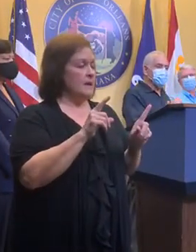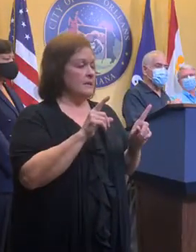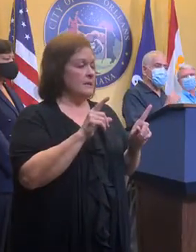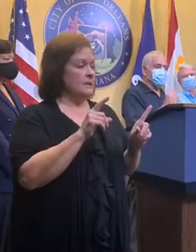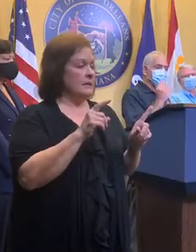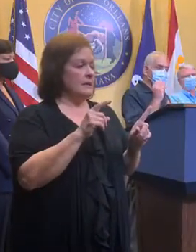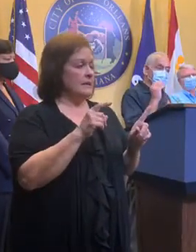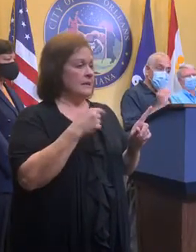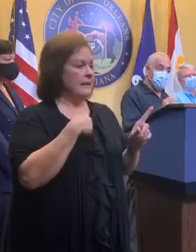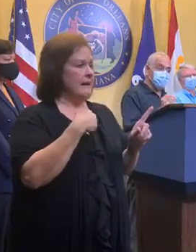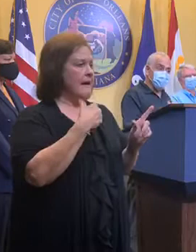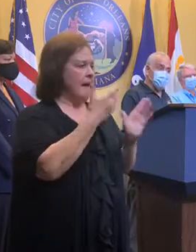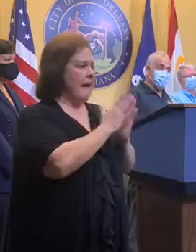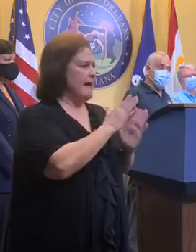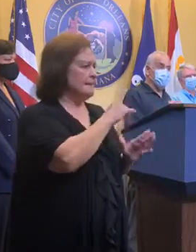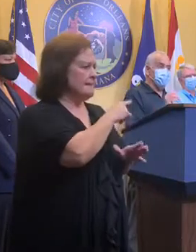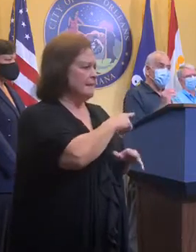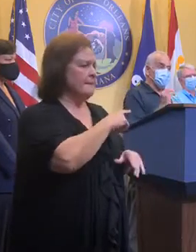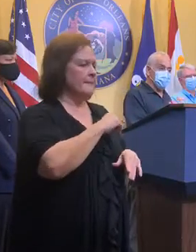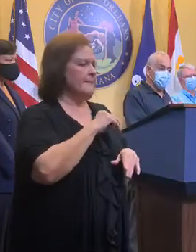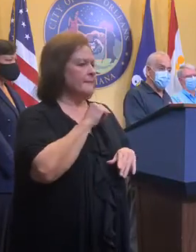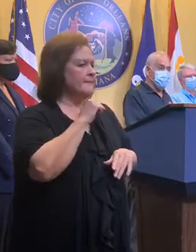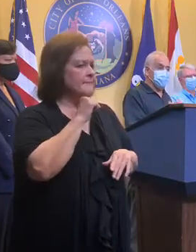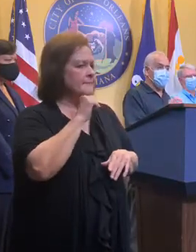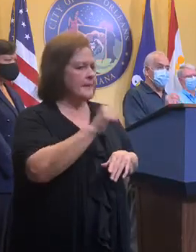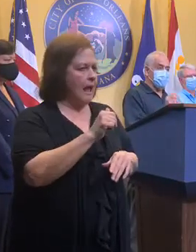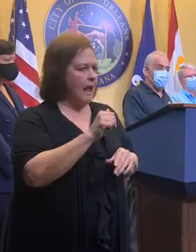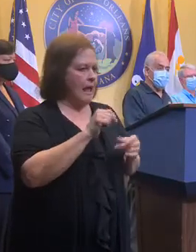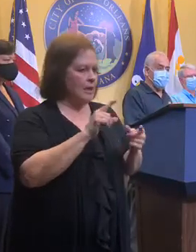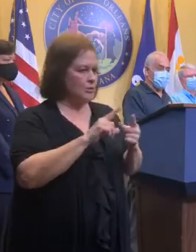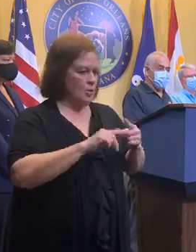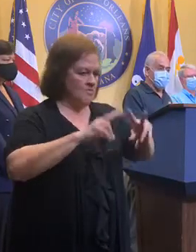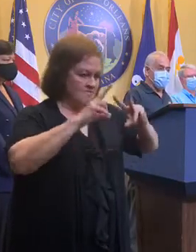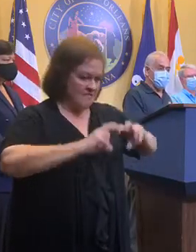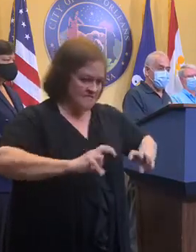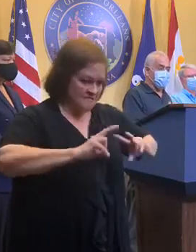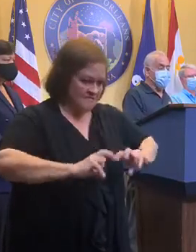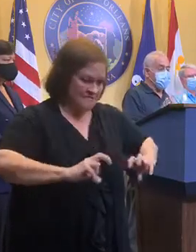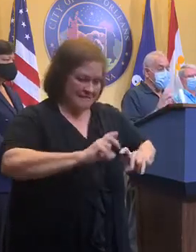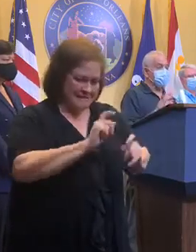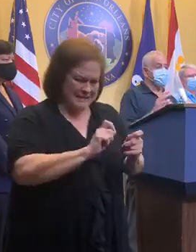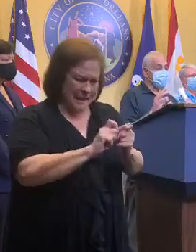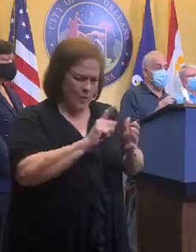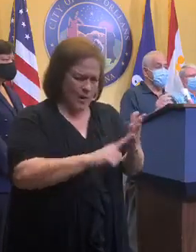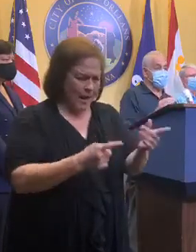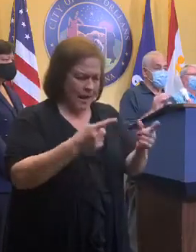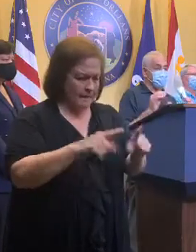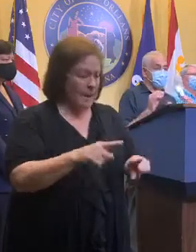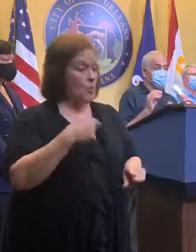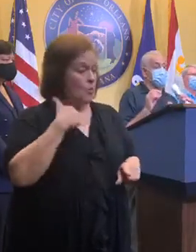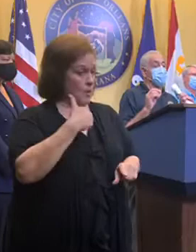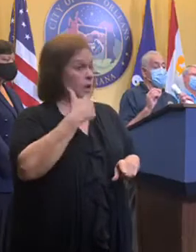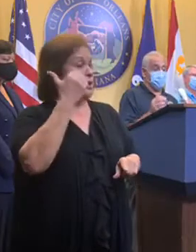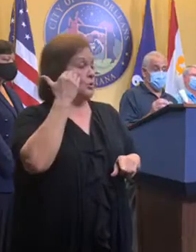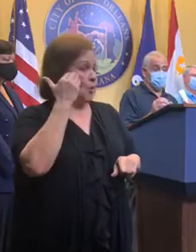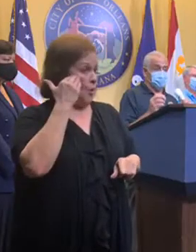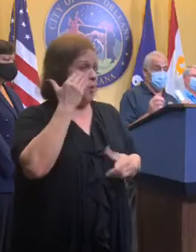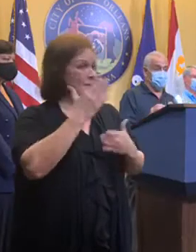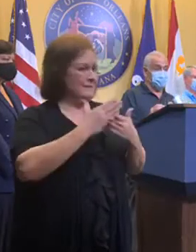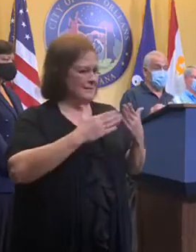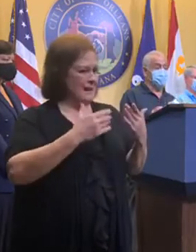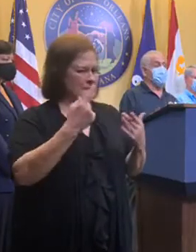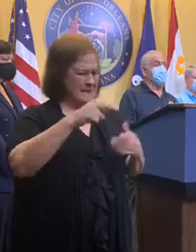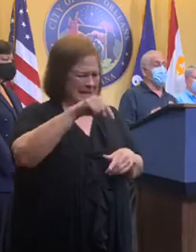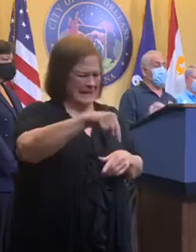I asked him not to spend a lot of time on diagnosing and evaluating what exactly happened. We know some parts are broken